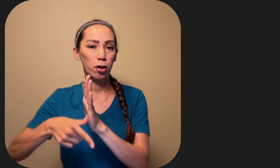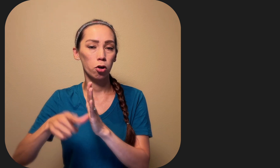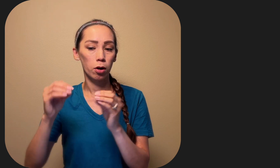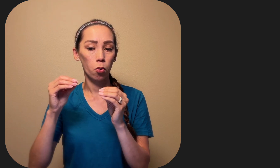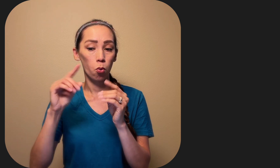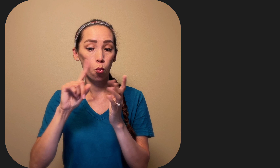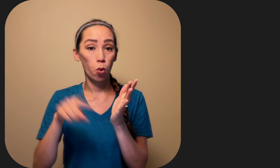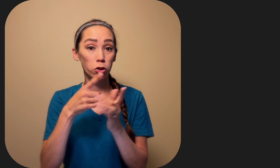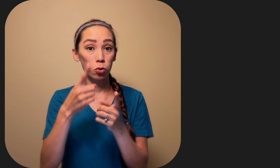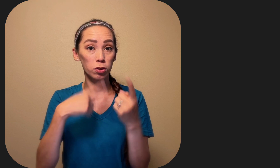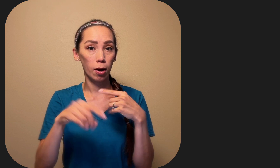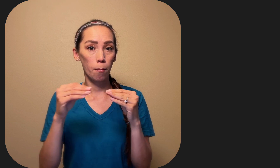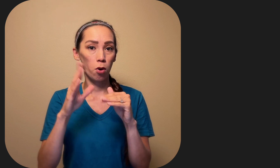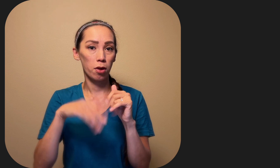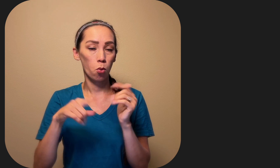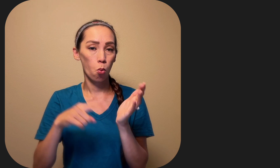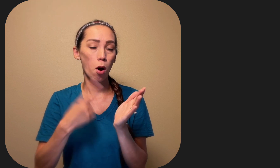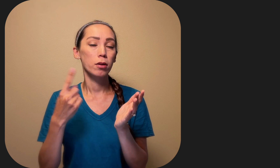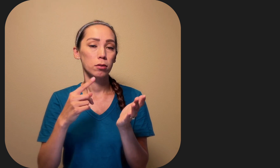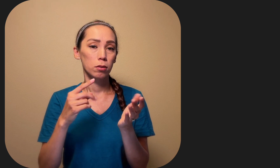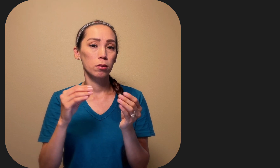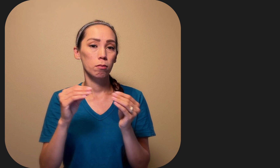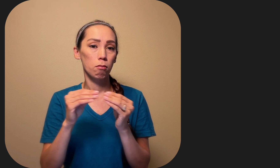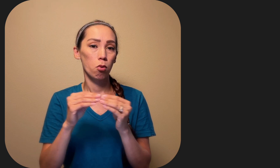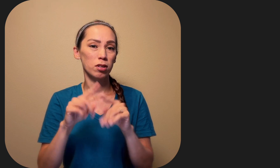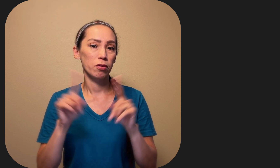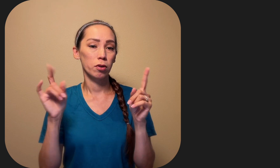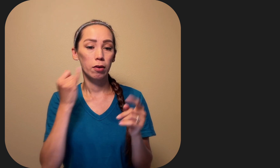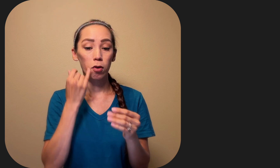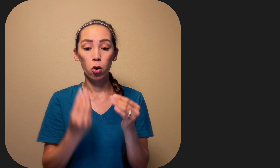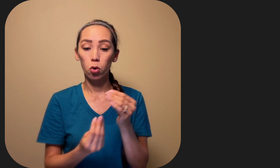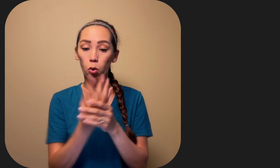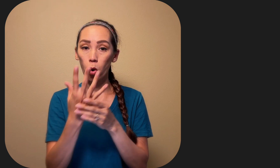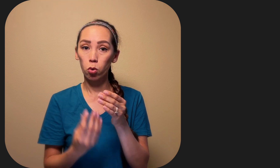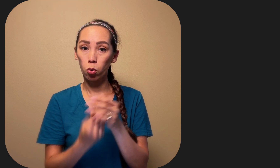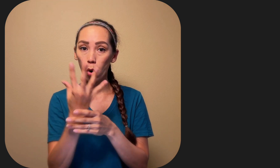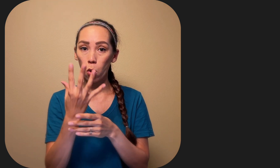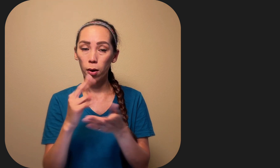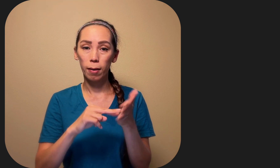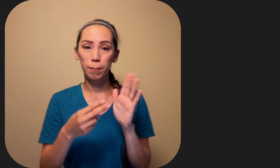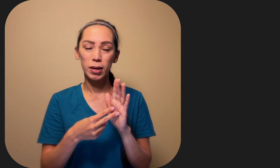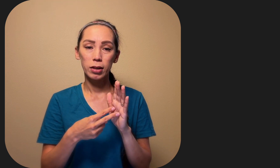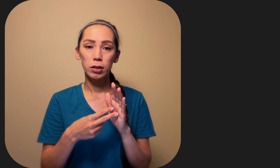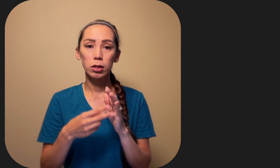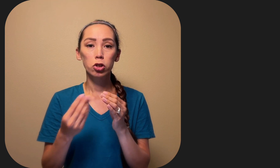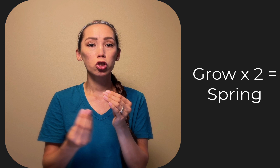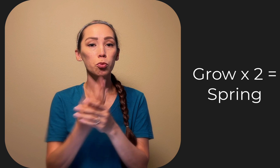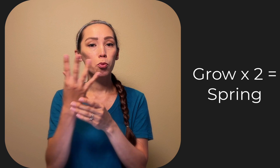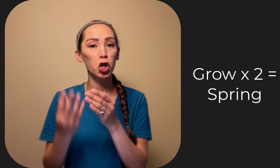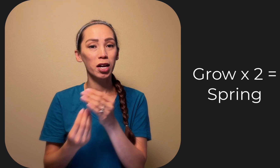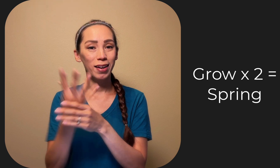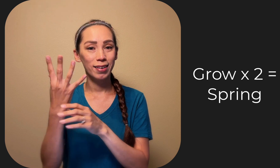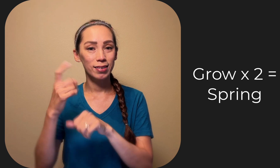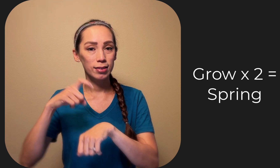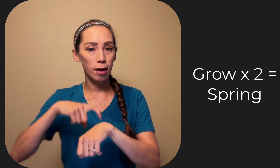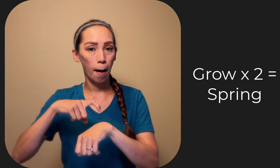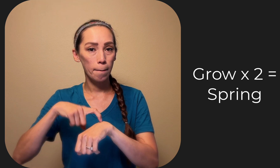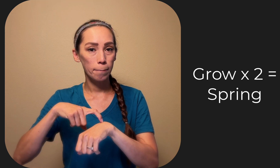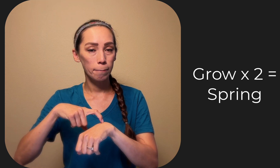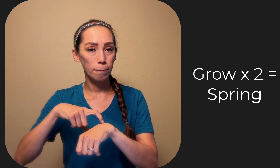more complex things. As you multiply them, they mean different things. So for example, if you say grow twice, it